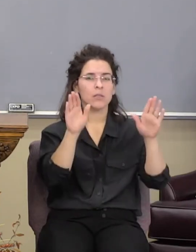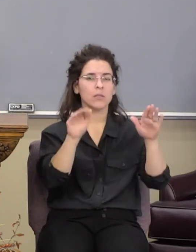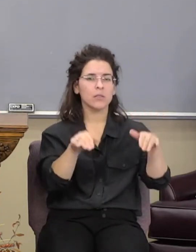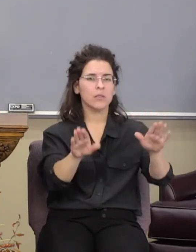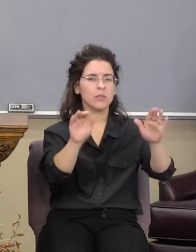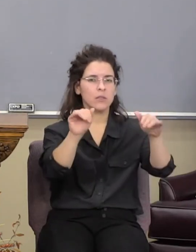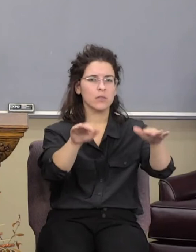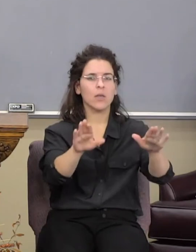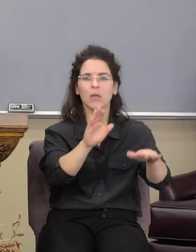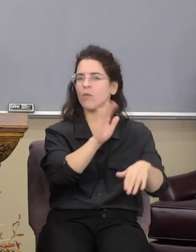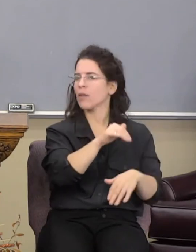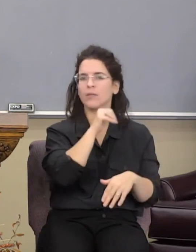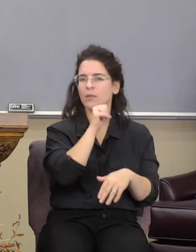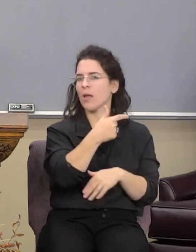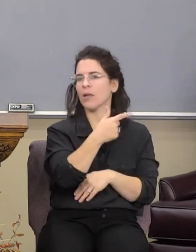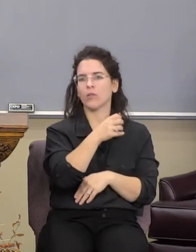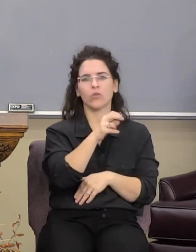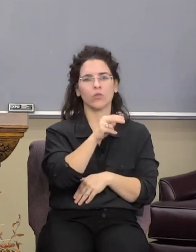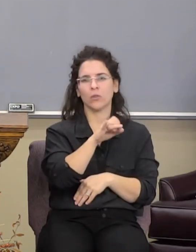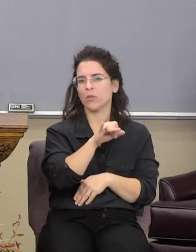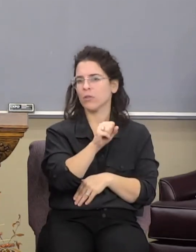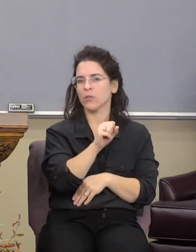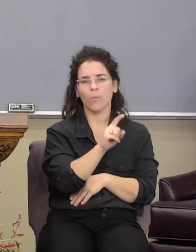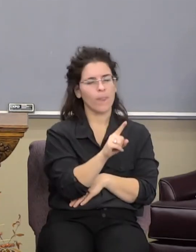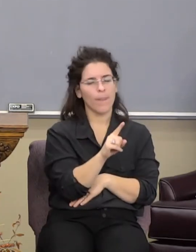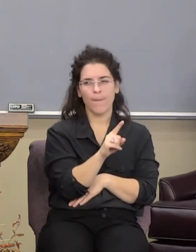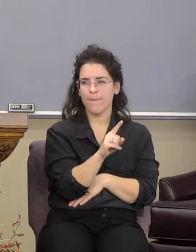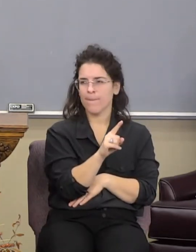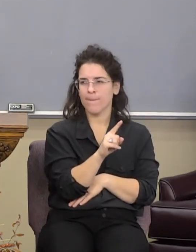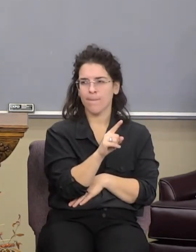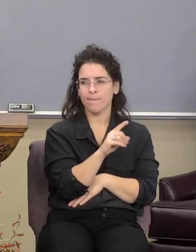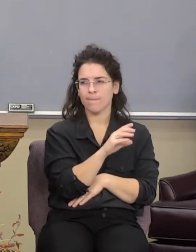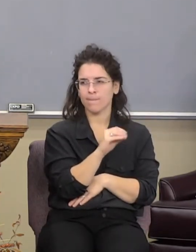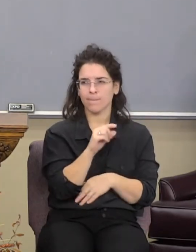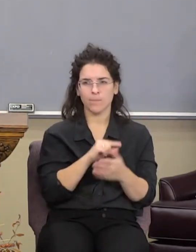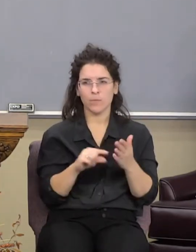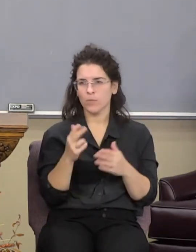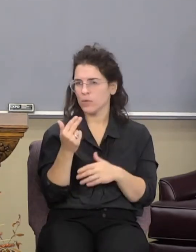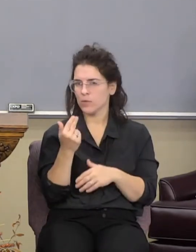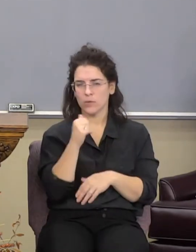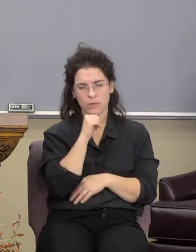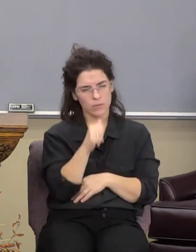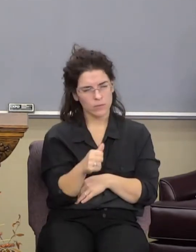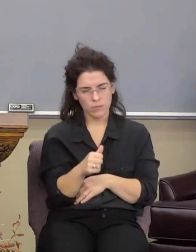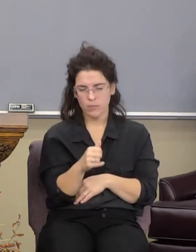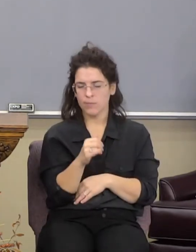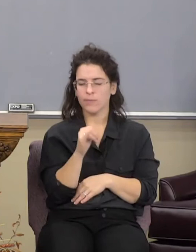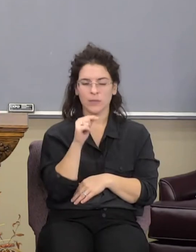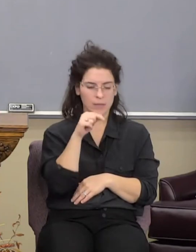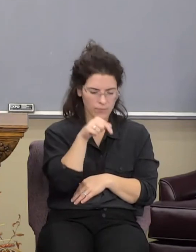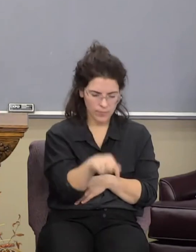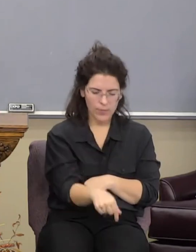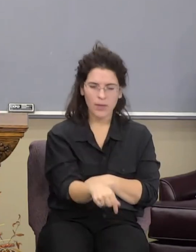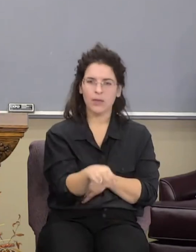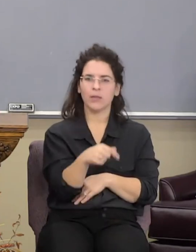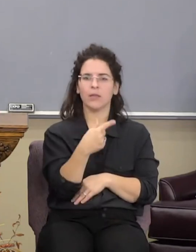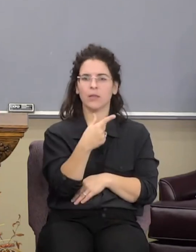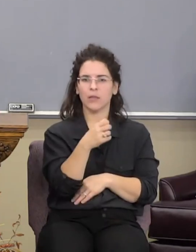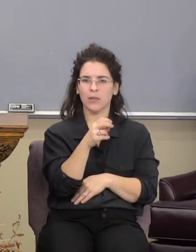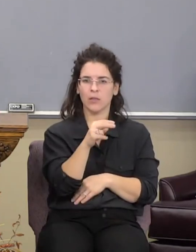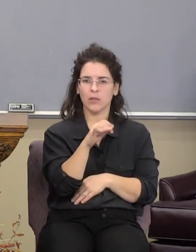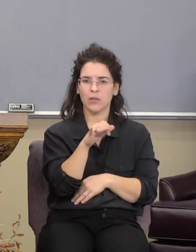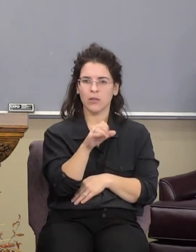not Genesis chapter 1 and verse 13. This is